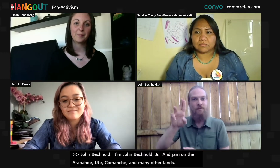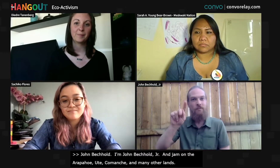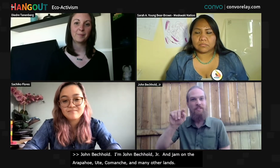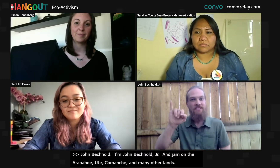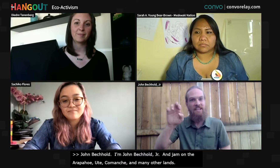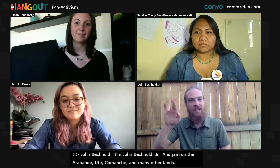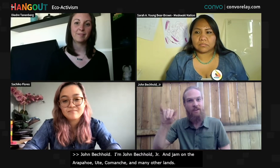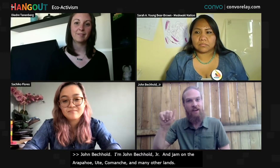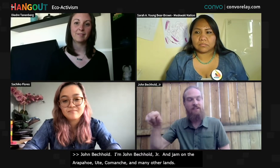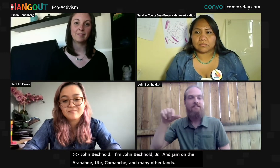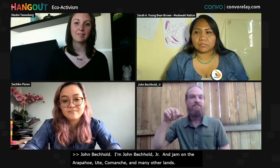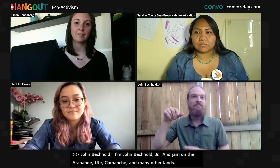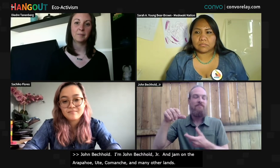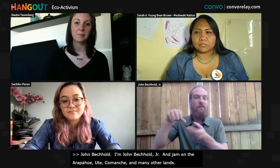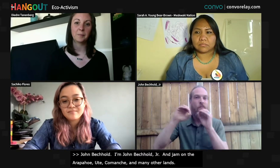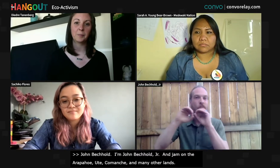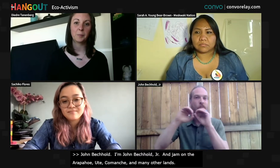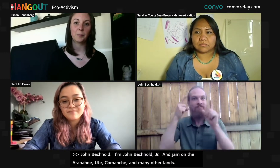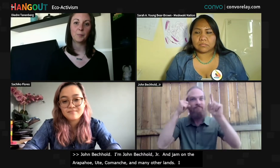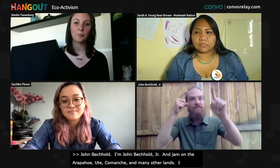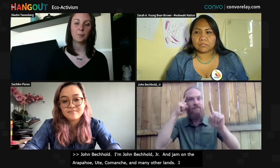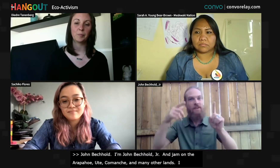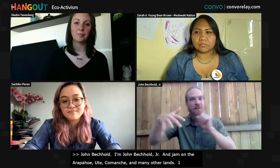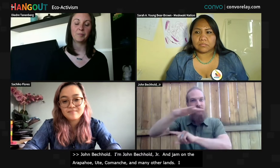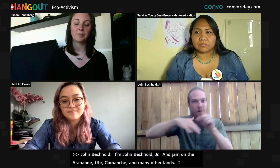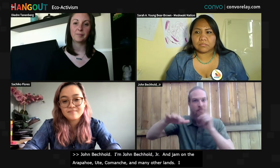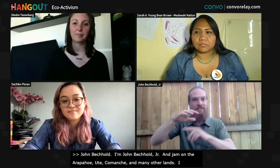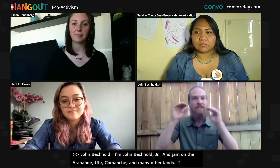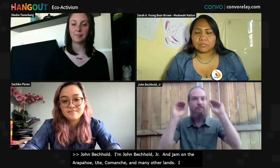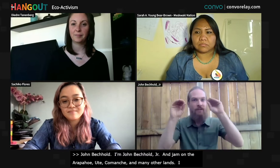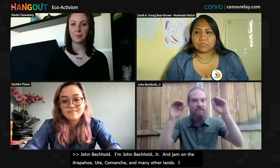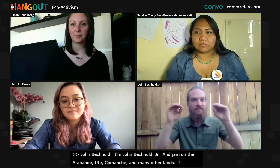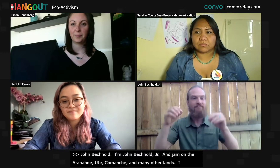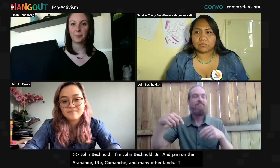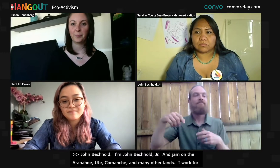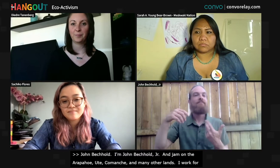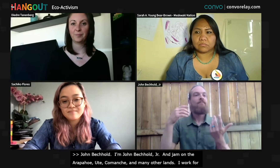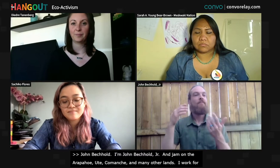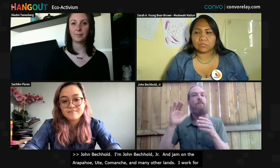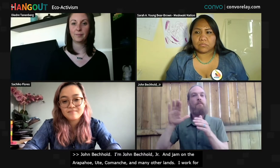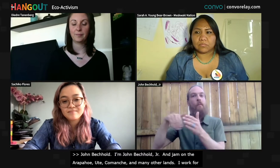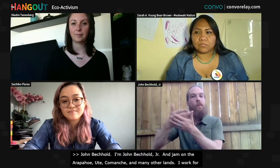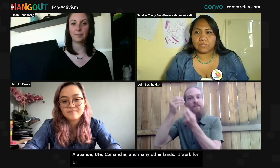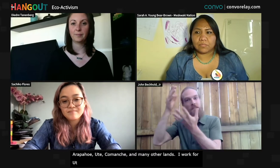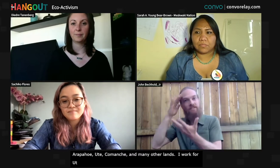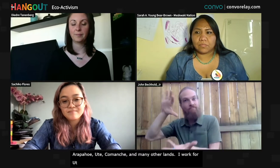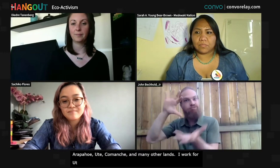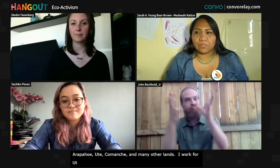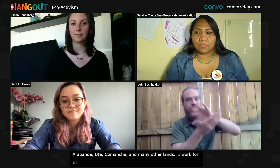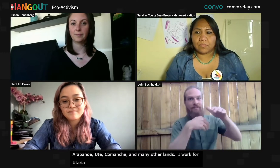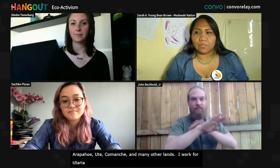I work for UTIERA. It's an organization with the goal for educating